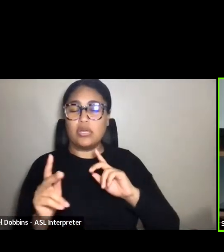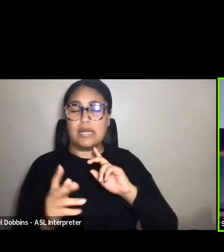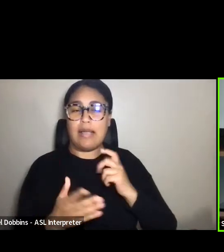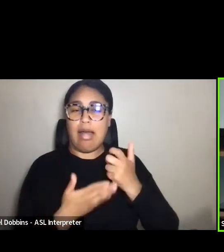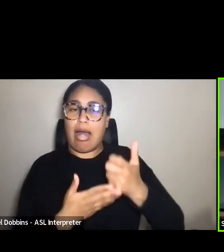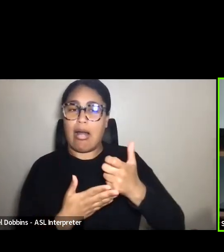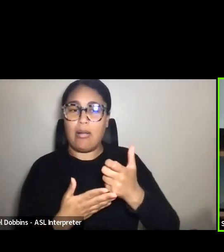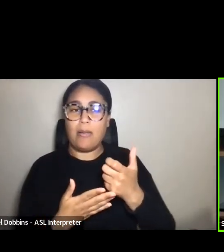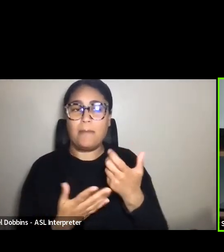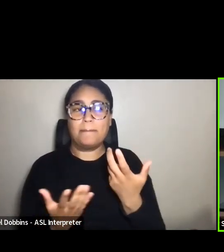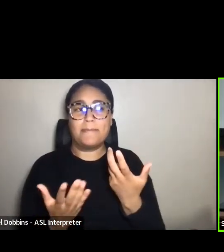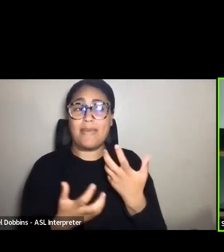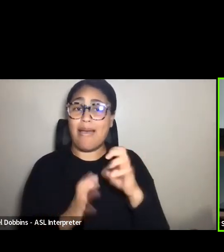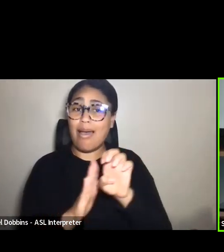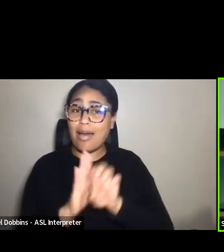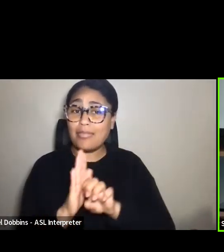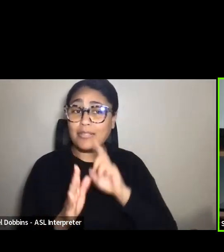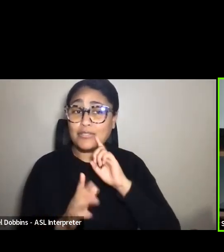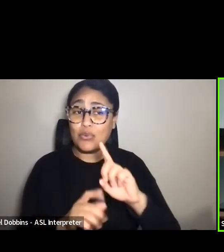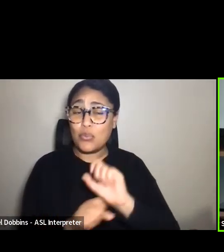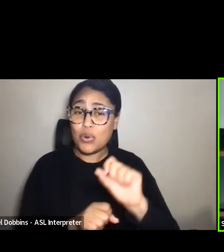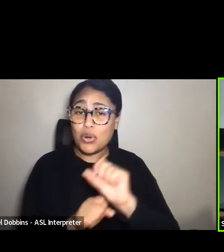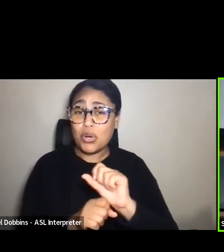integrity of work and all of that.